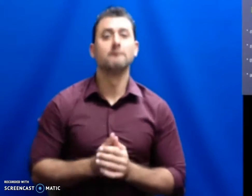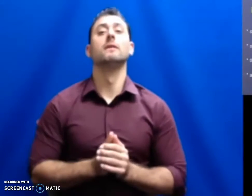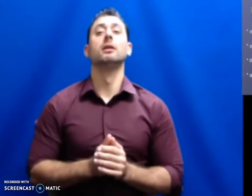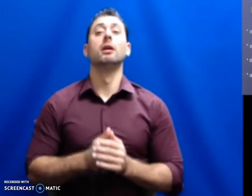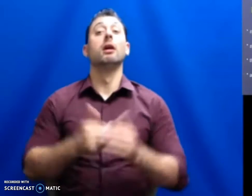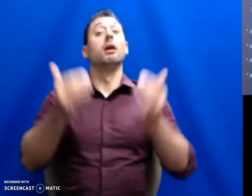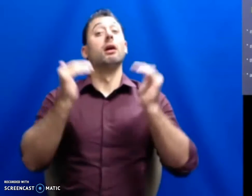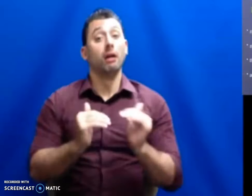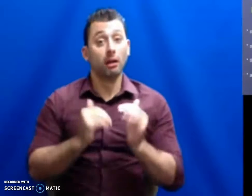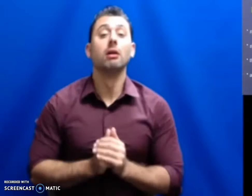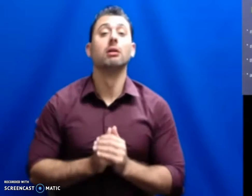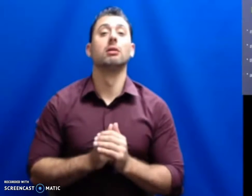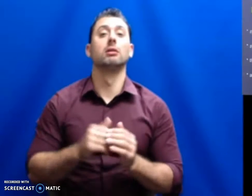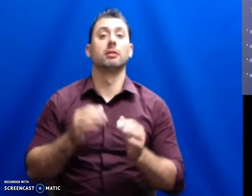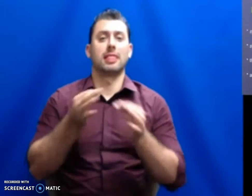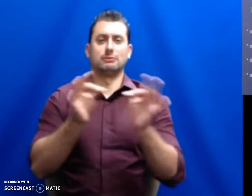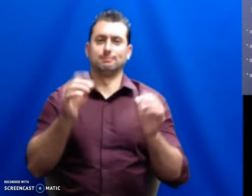alphabet. That's important to a culture.